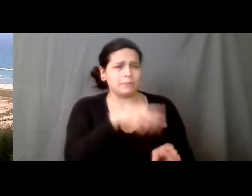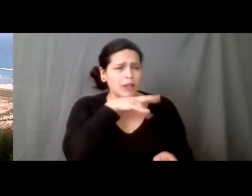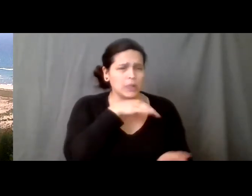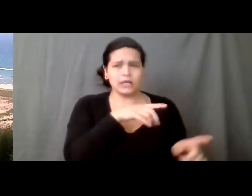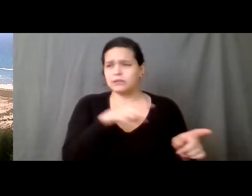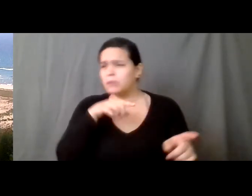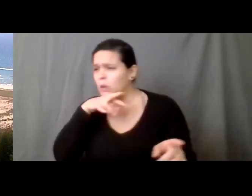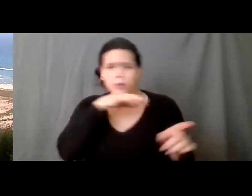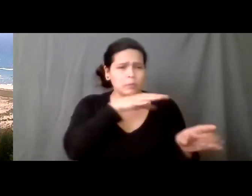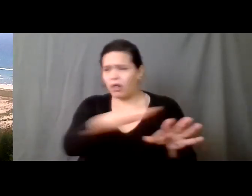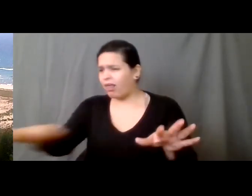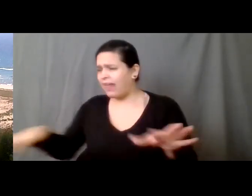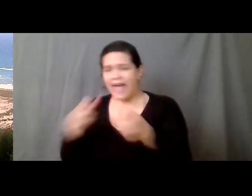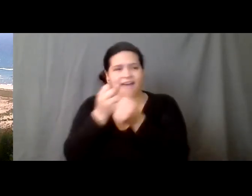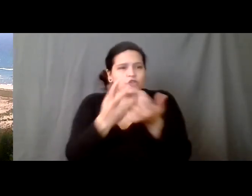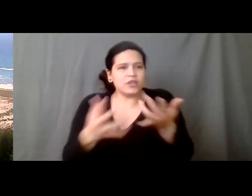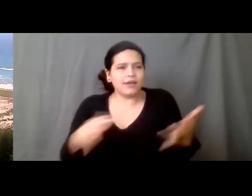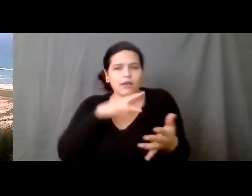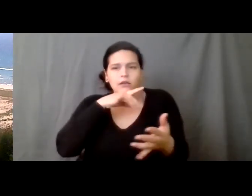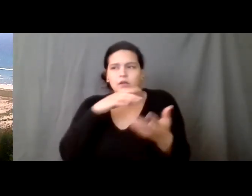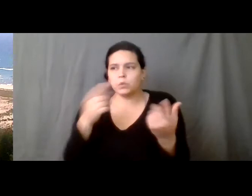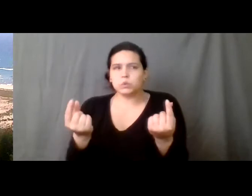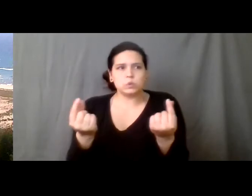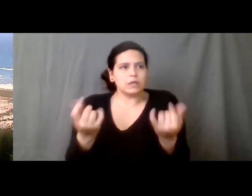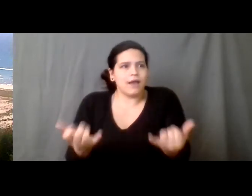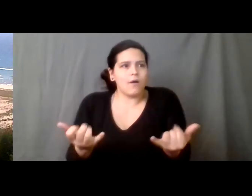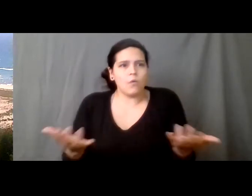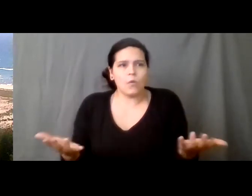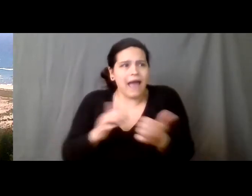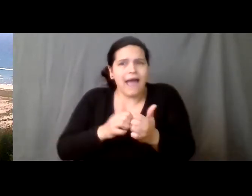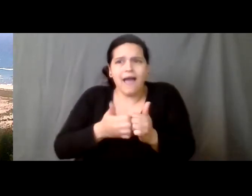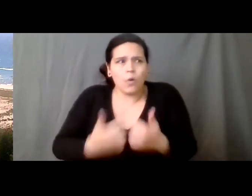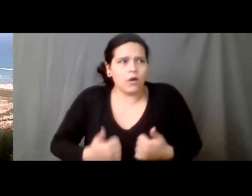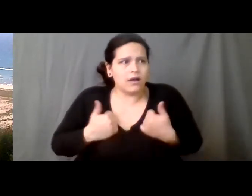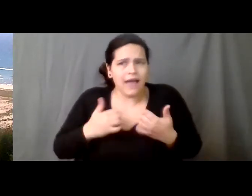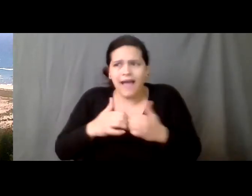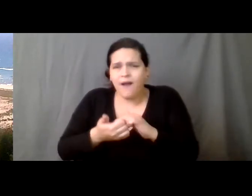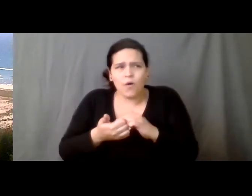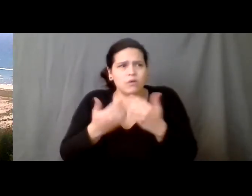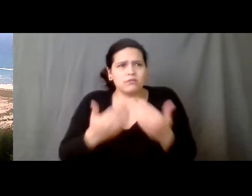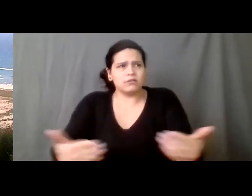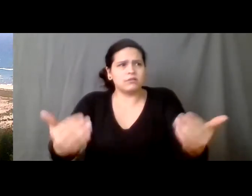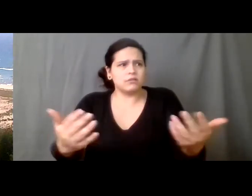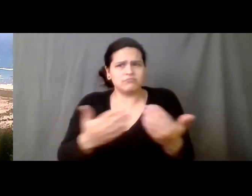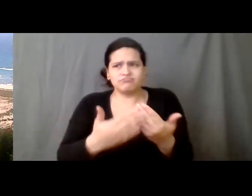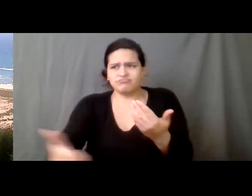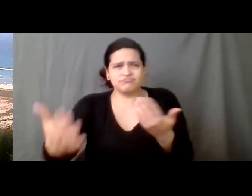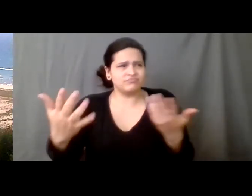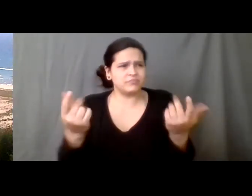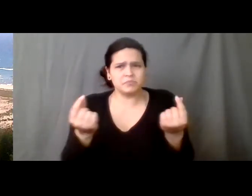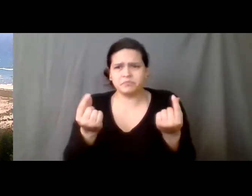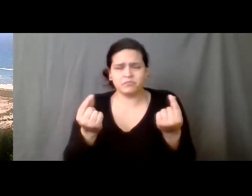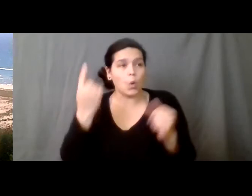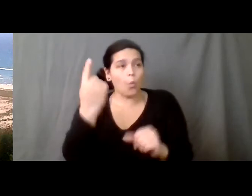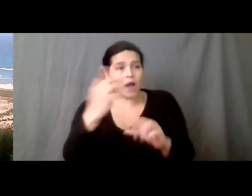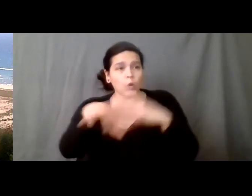do? And we have the same kind of thing we're dealing with. We have one world that's got it. We have a changing climate.